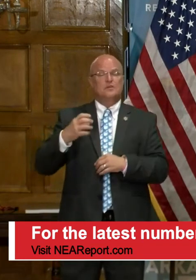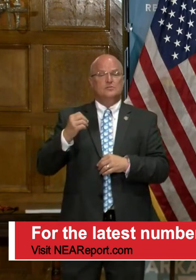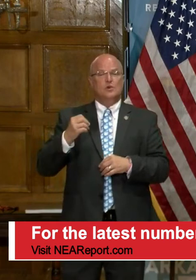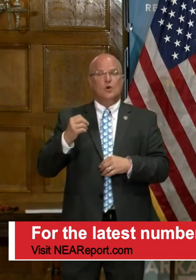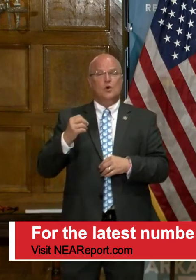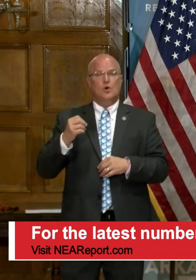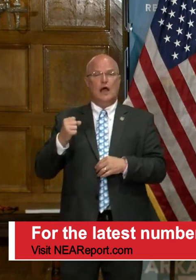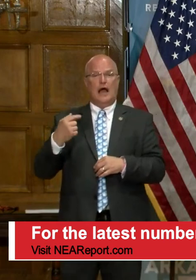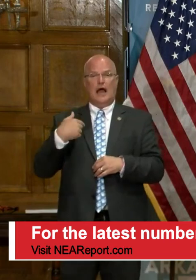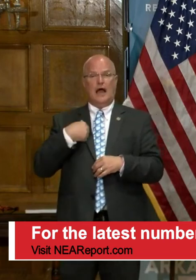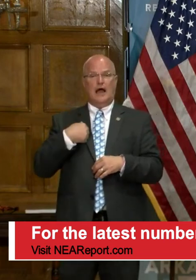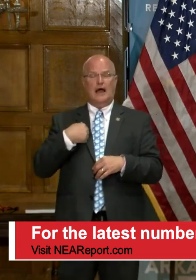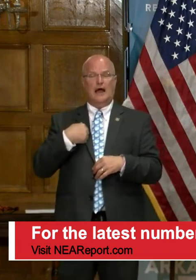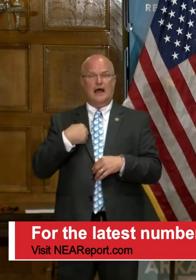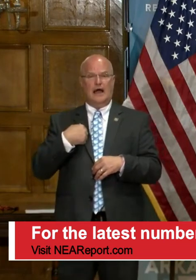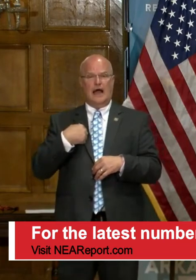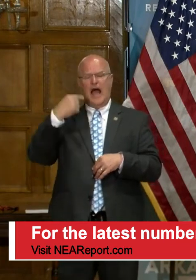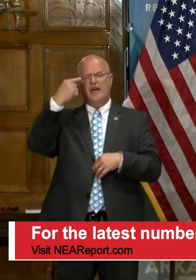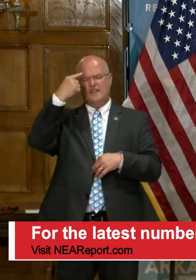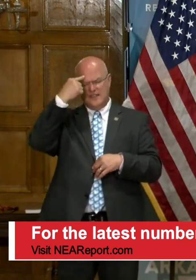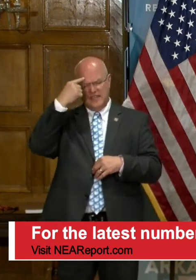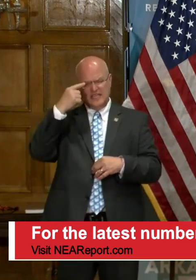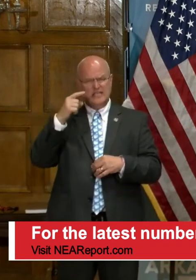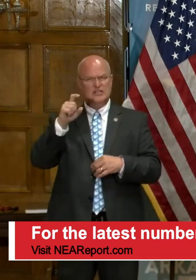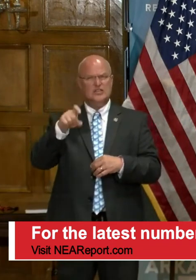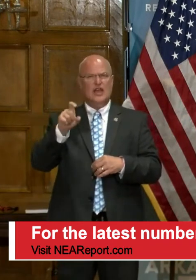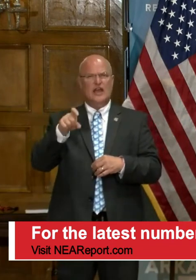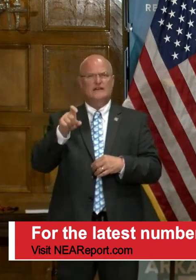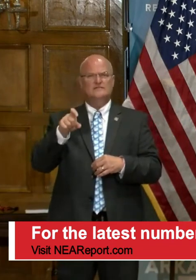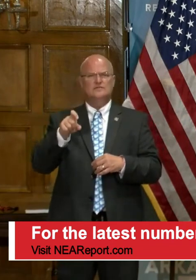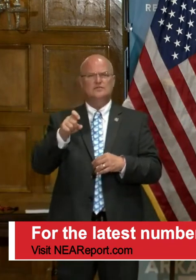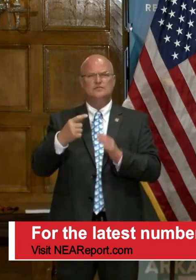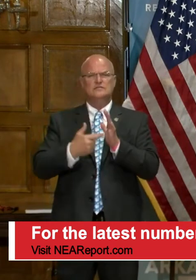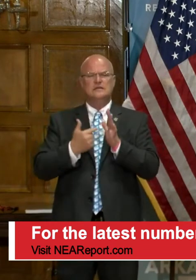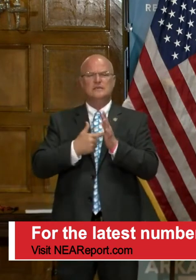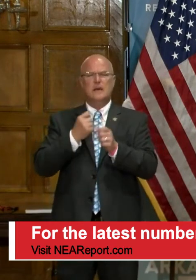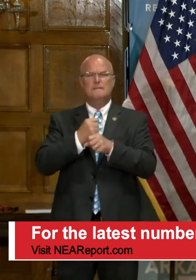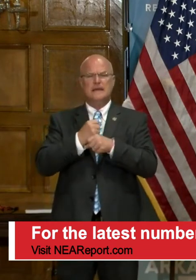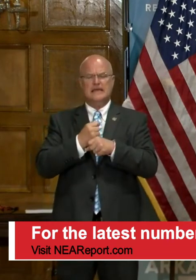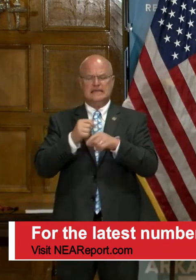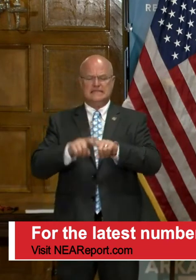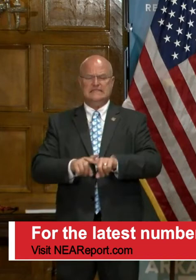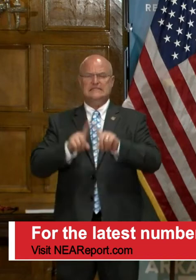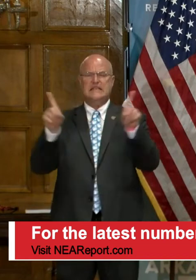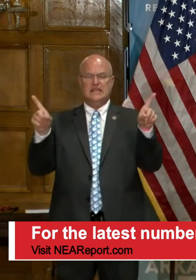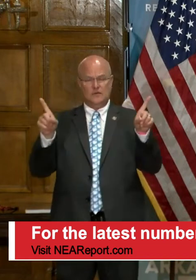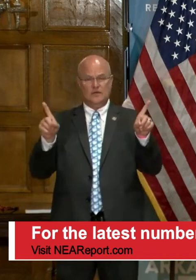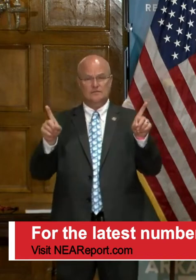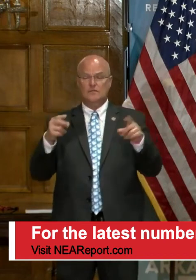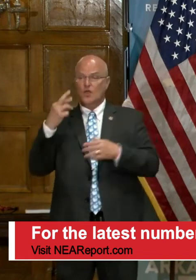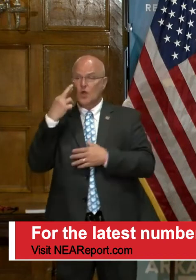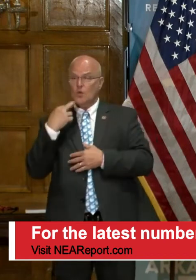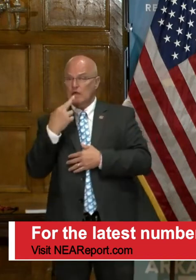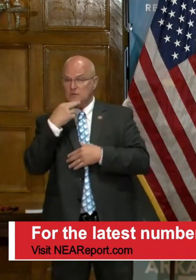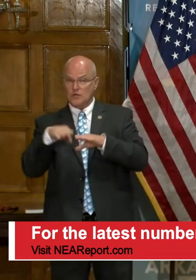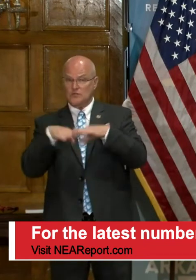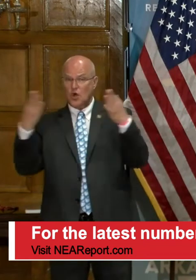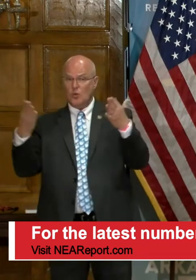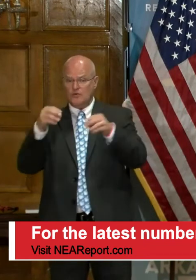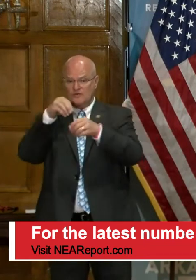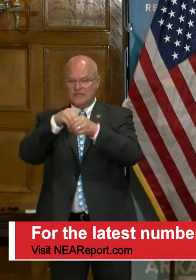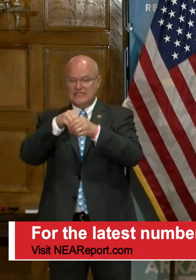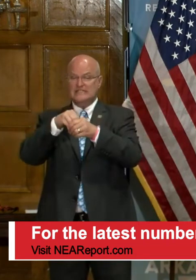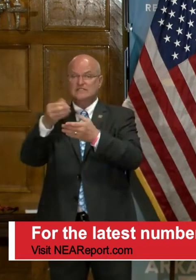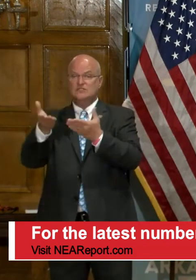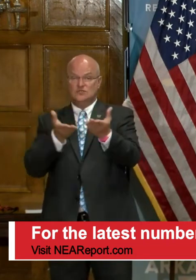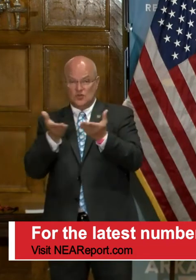and so I think you have to sometimes make a distinction. I mean, restaurants are open for